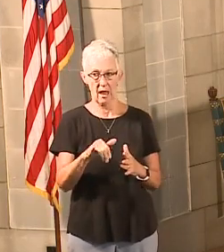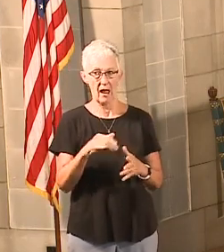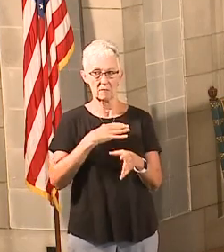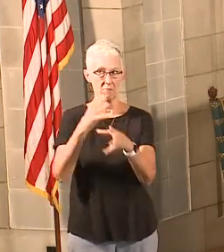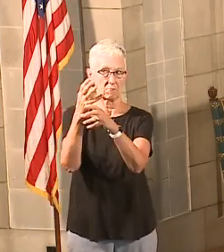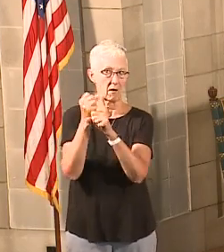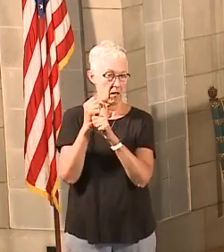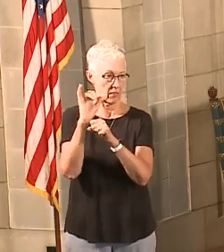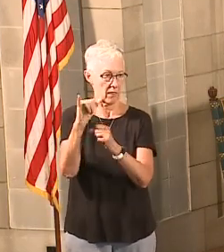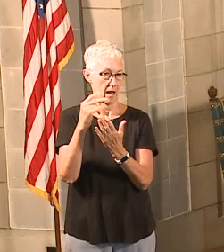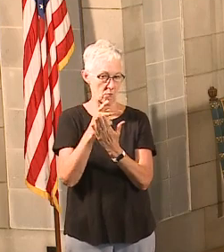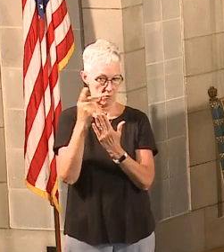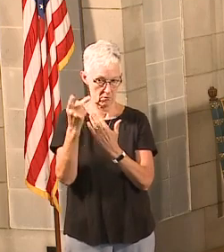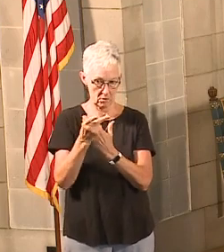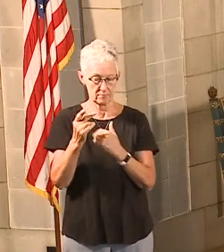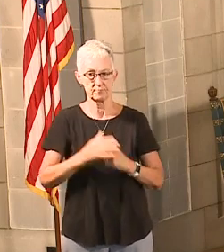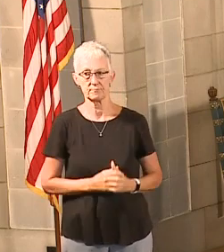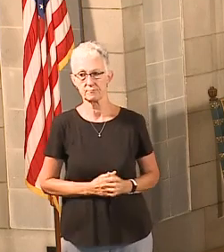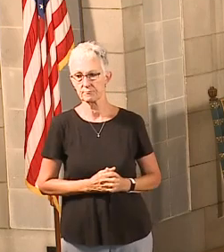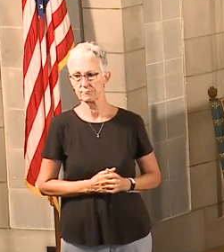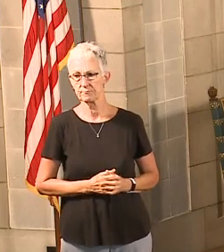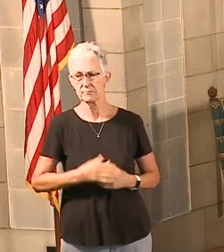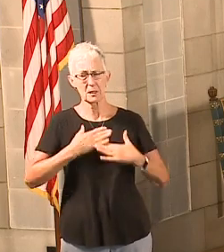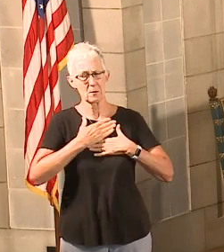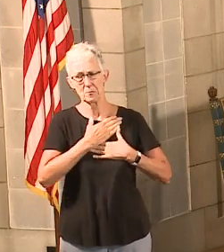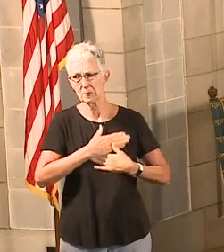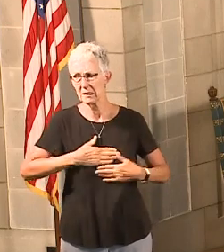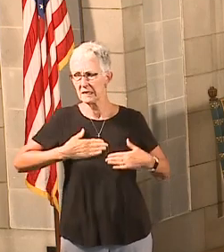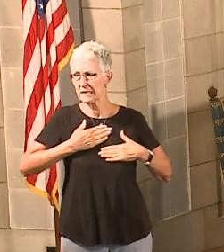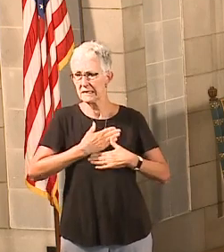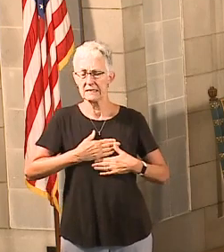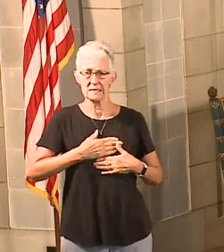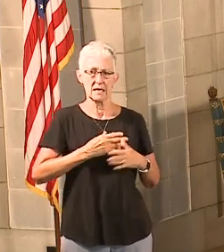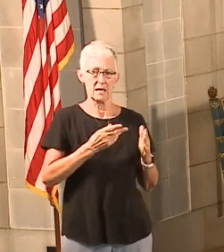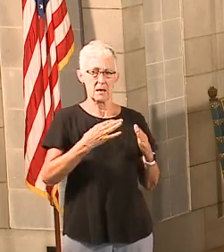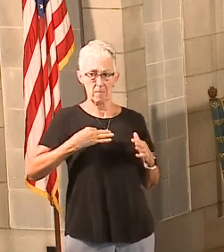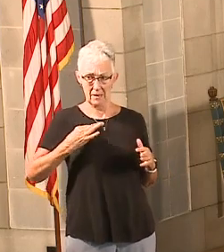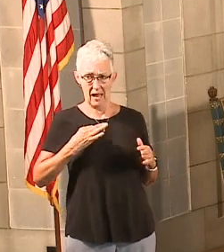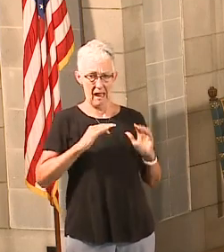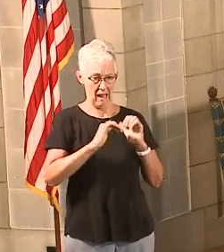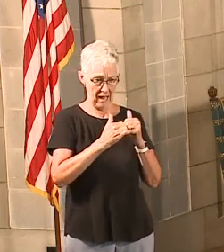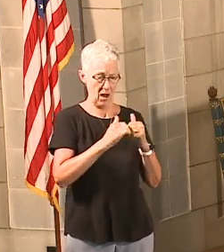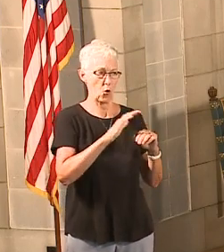want to go back over and say to you, please apply